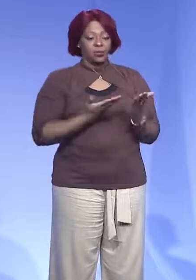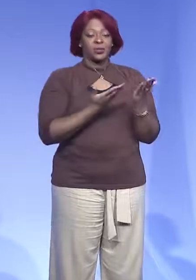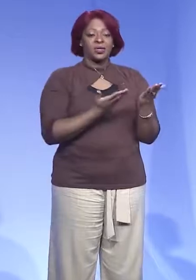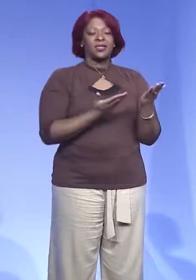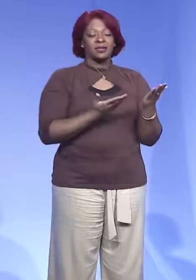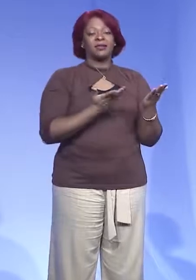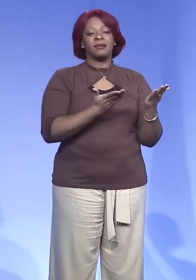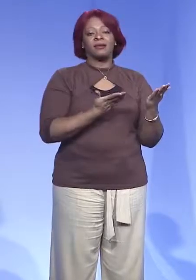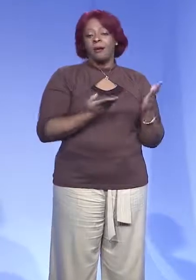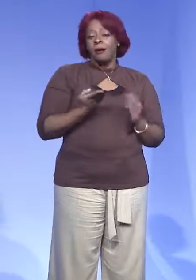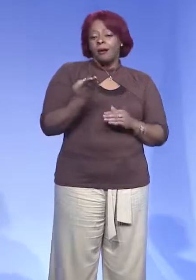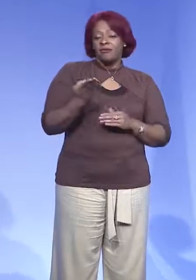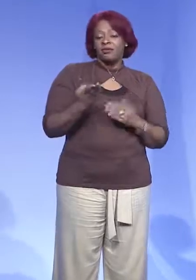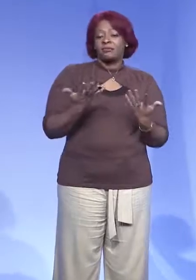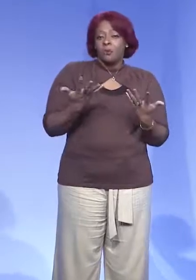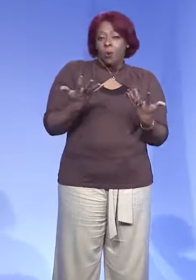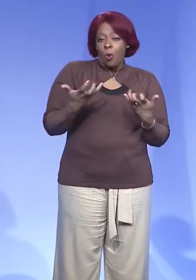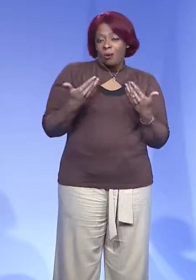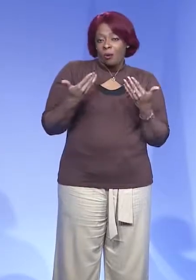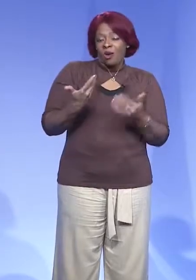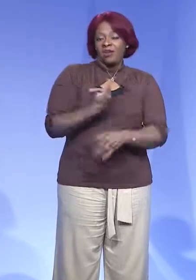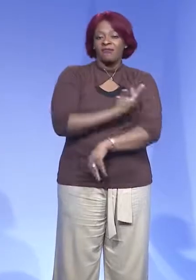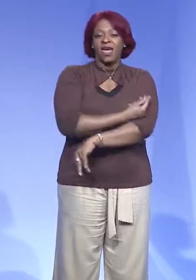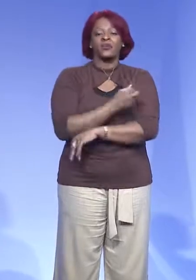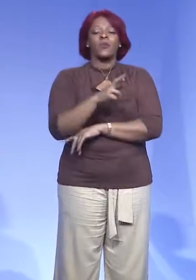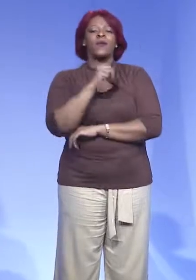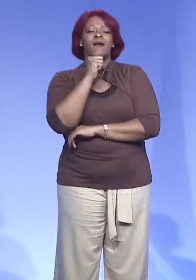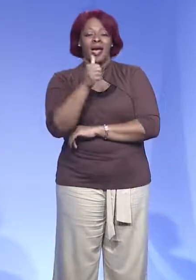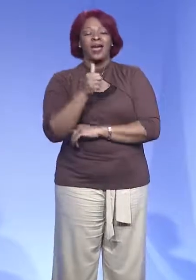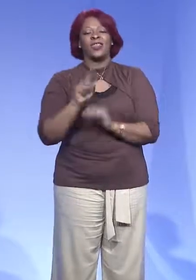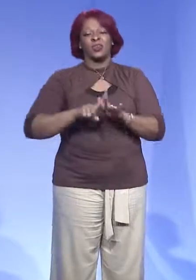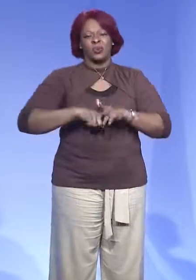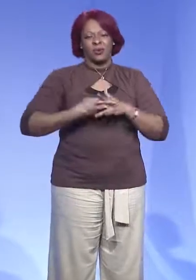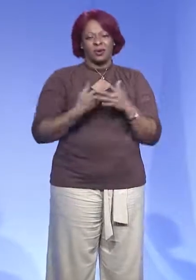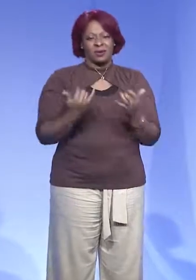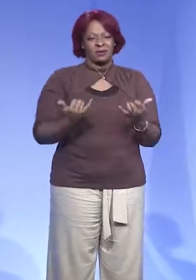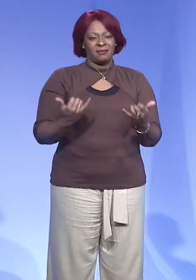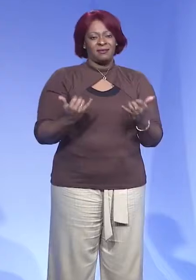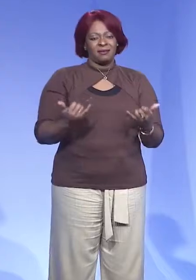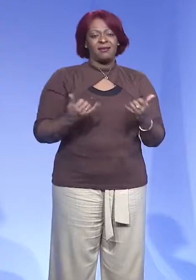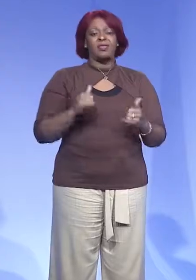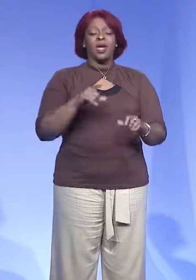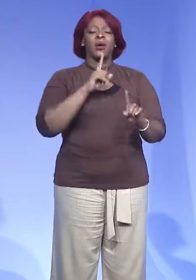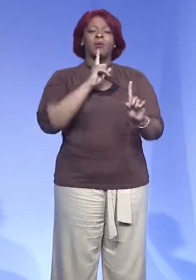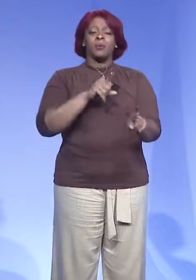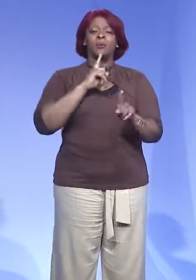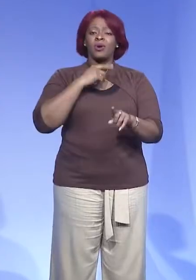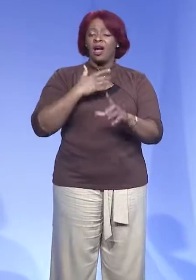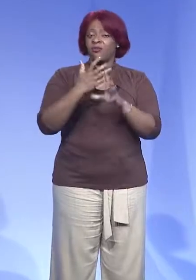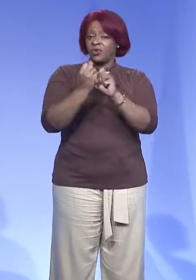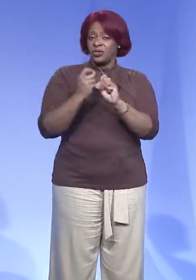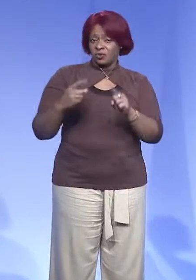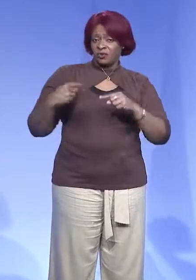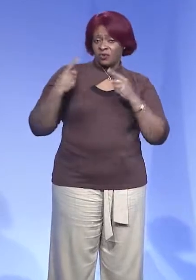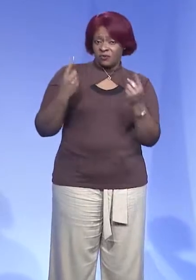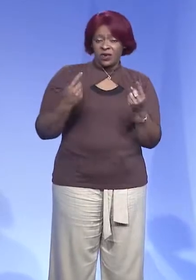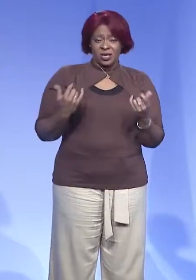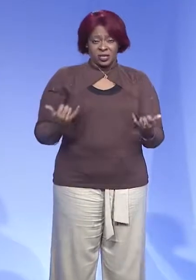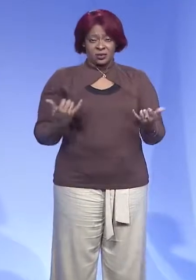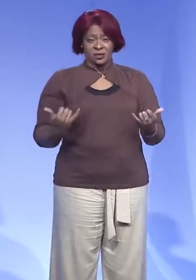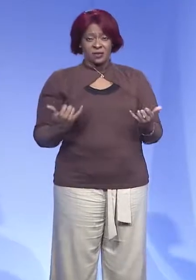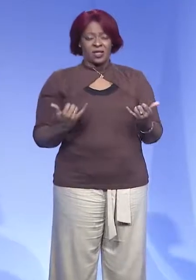they're offered to the opportunity to receive the vaccine today. The reports that I've received at this